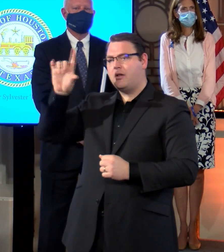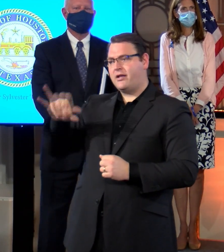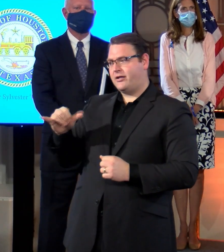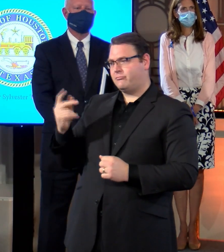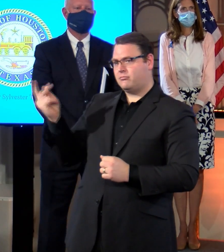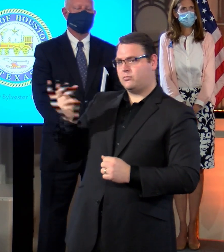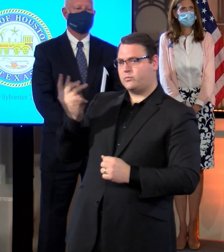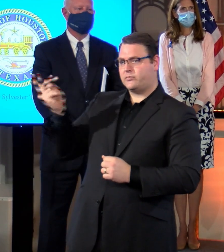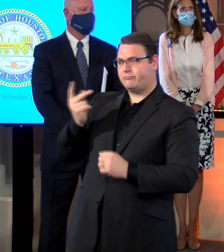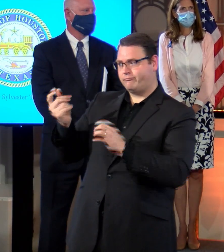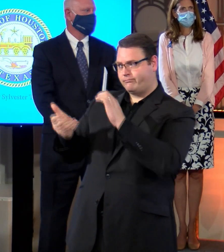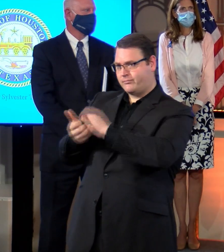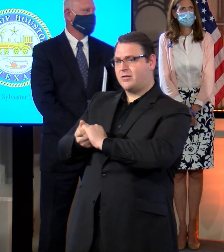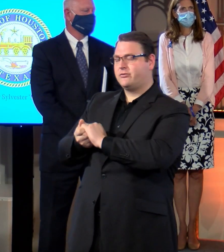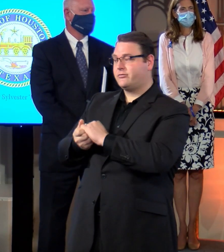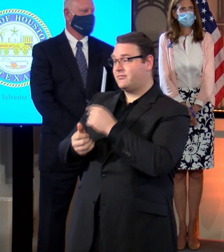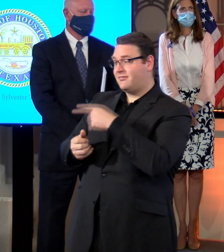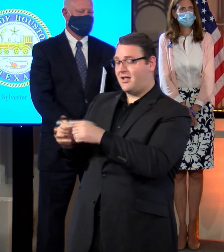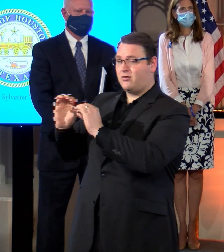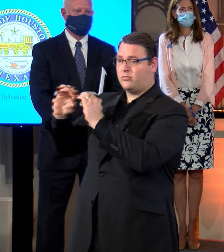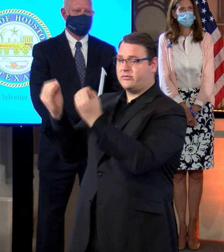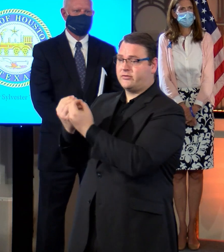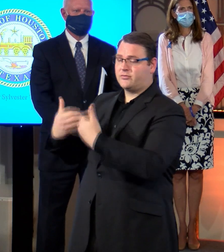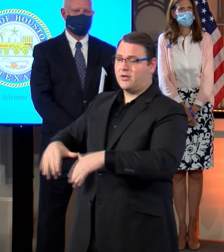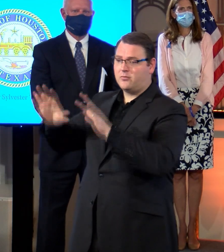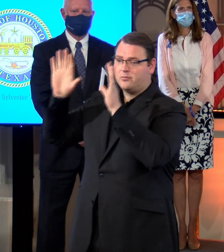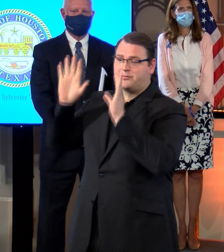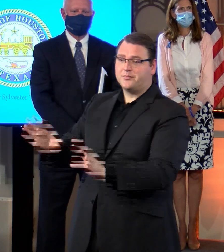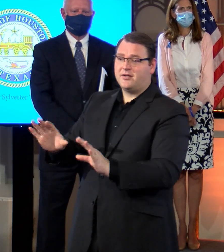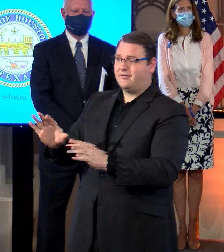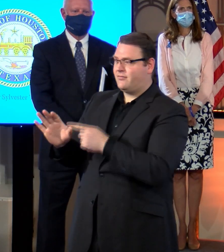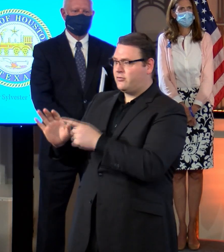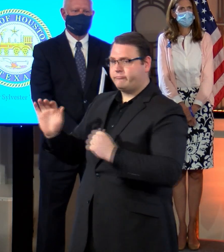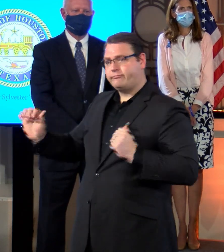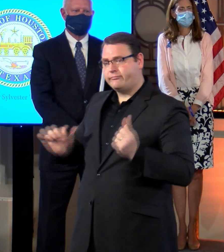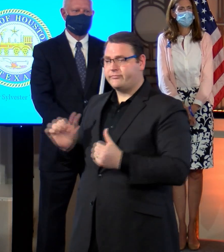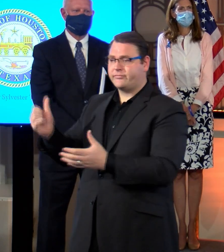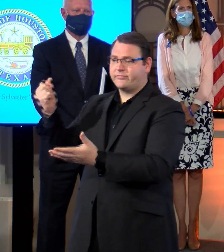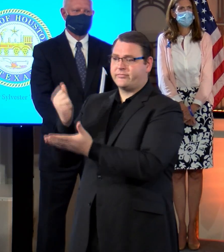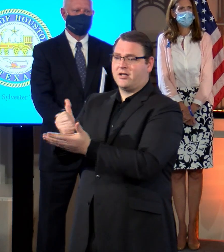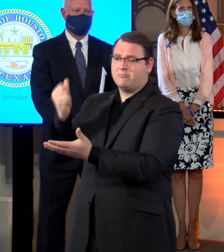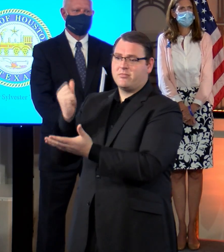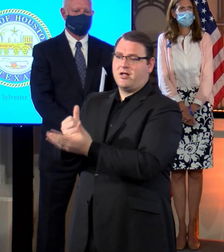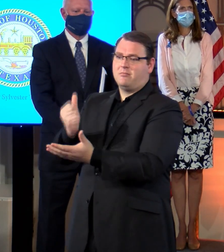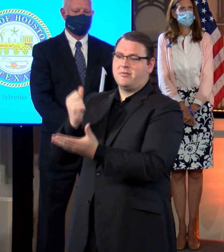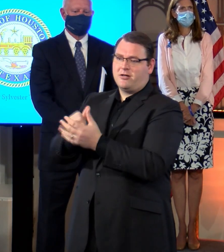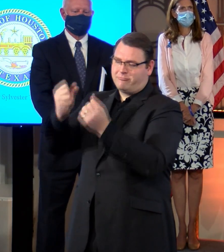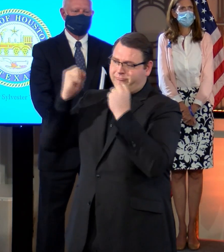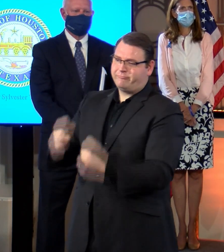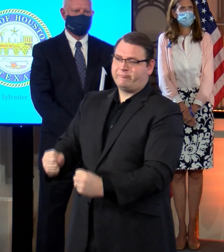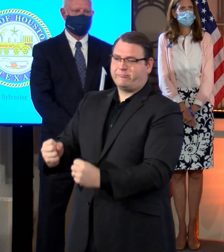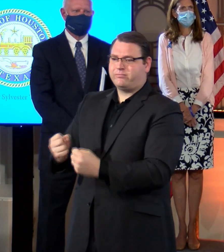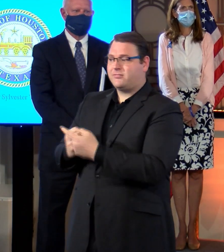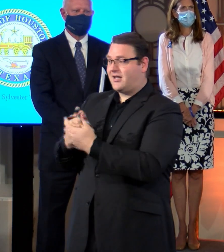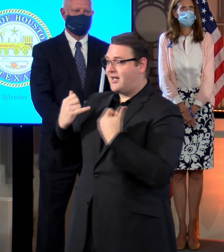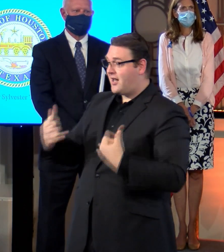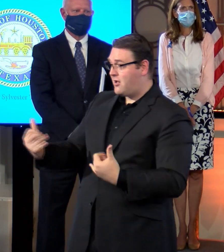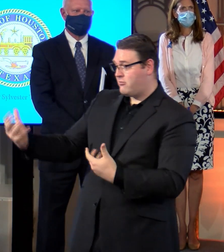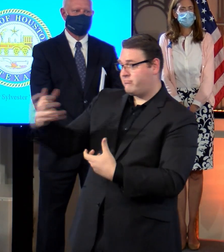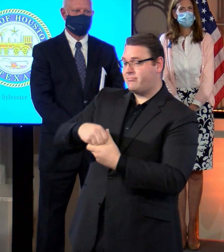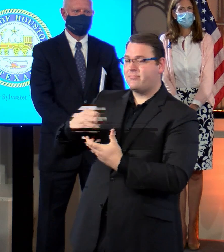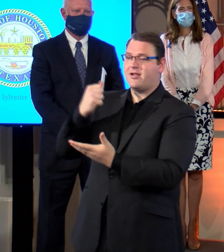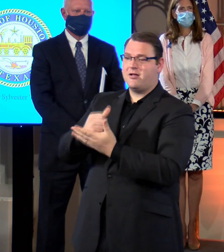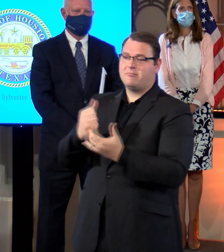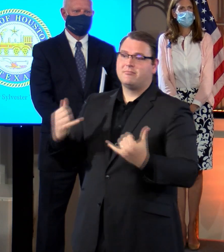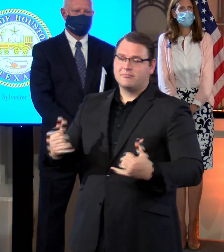and I cannot thank this organization again for stepping up. They've done it time and time again, and they're stepping up to assist us this time